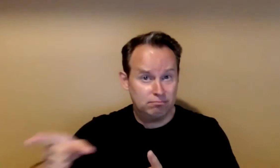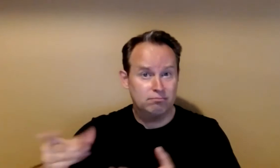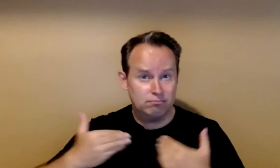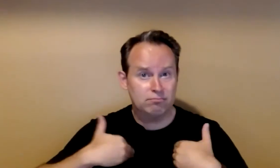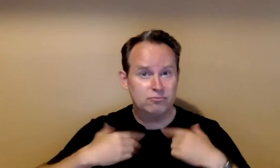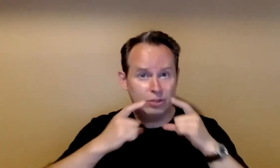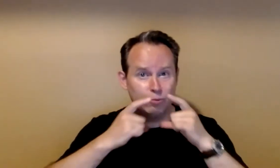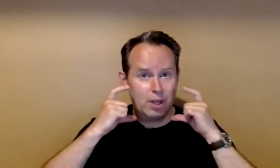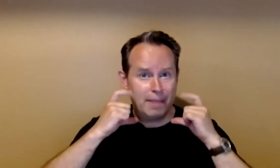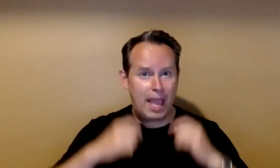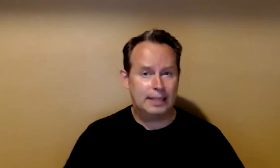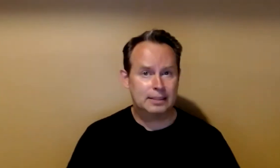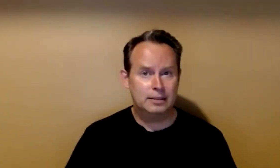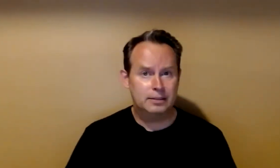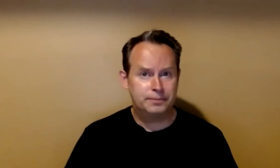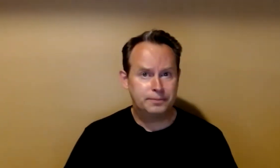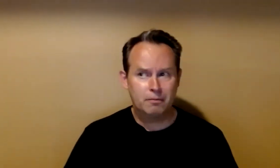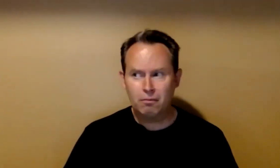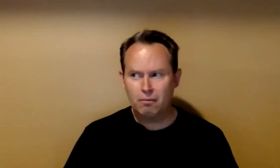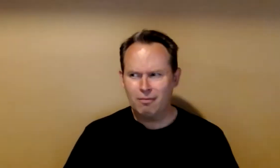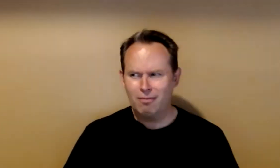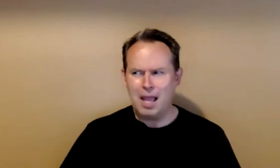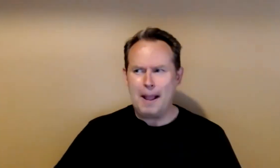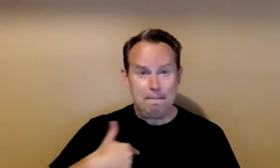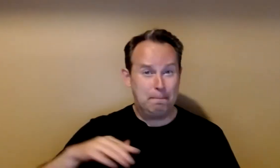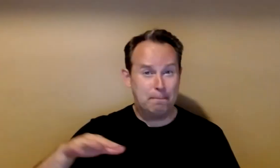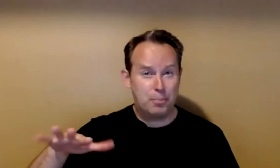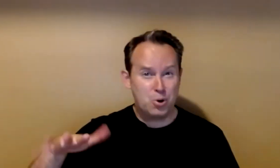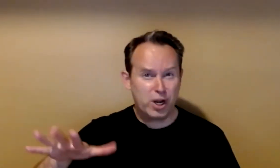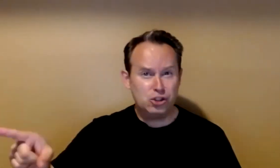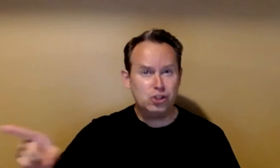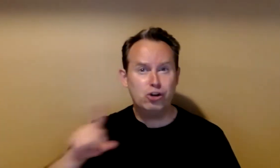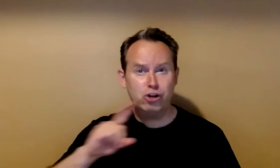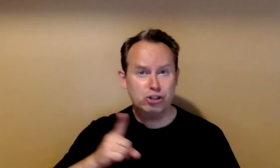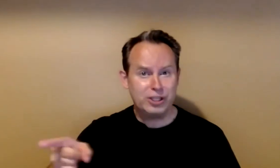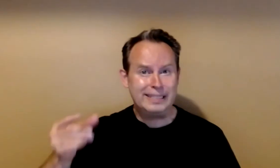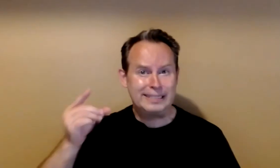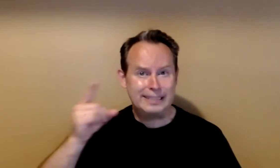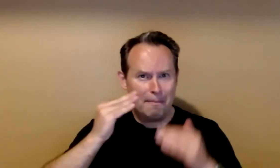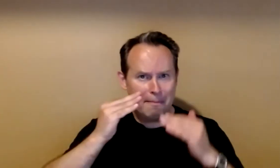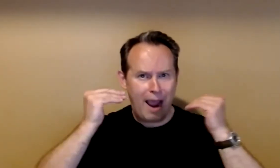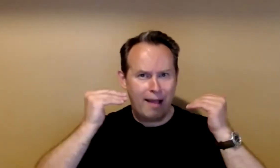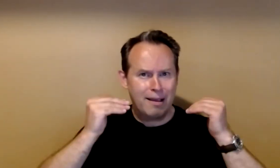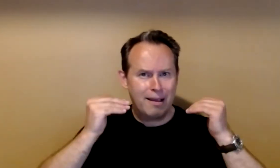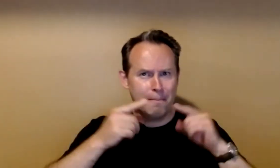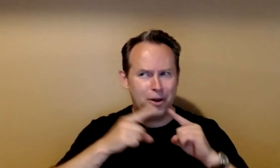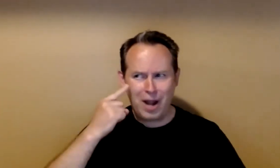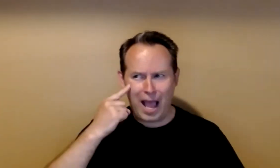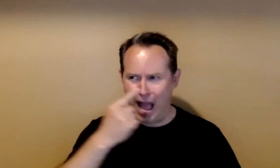wipes. She was wearing a mask. I am pretty sure she was smiling, but